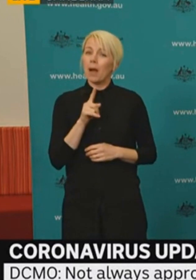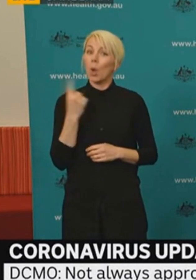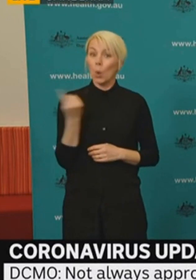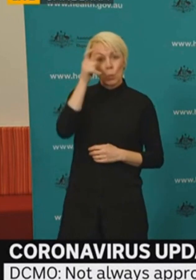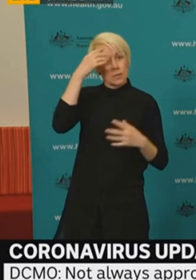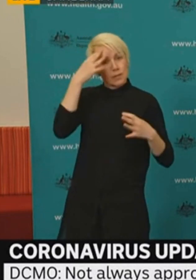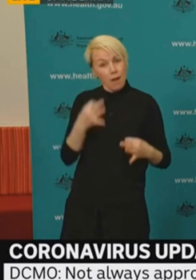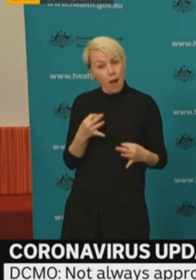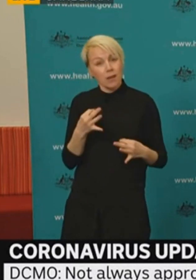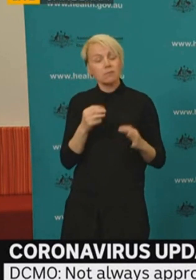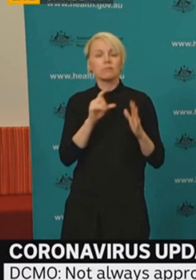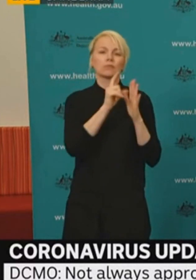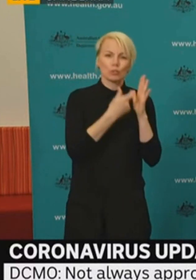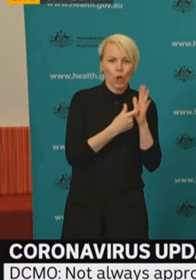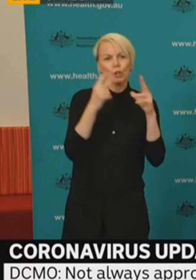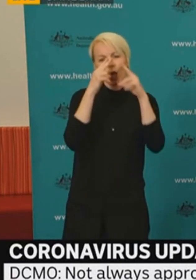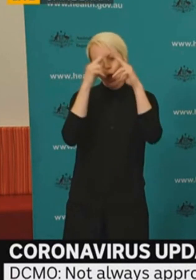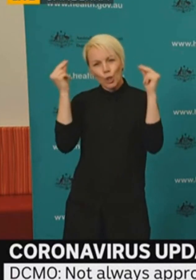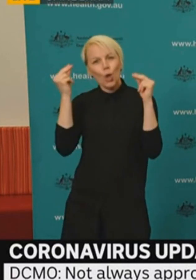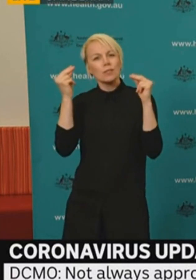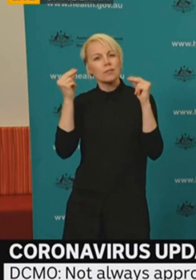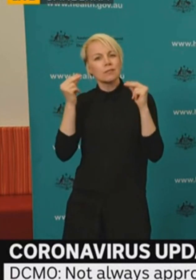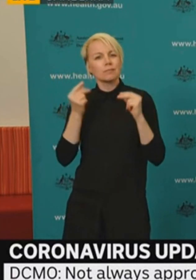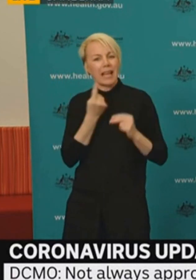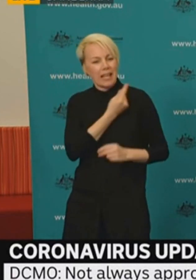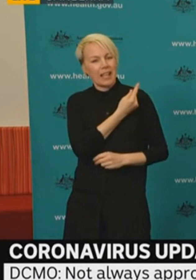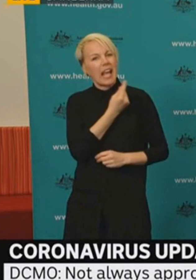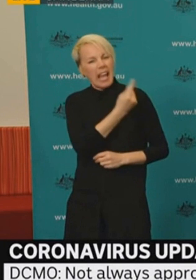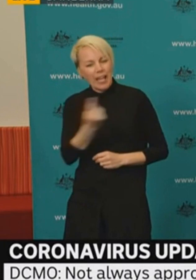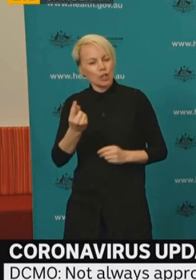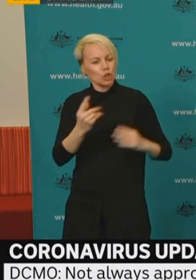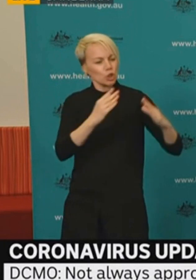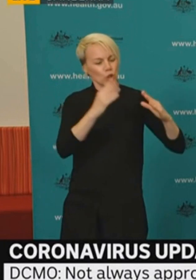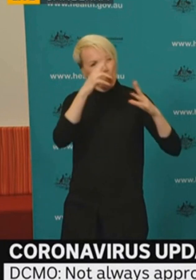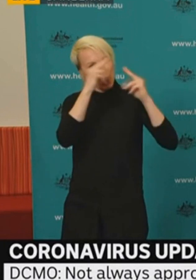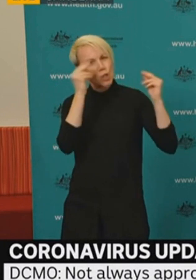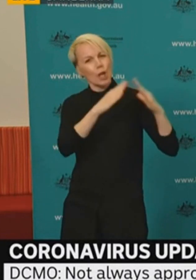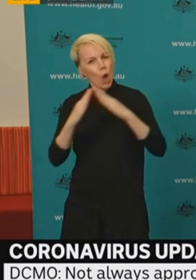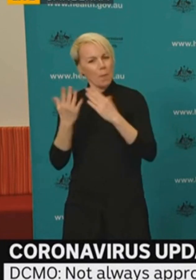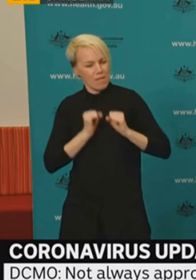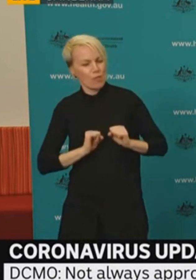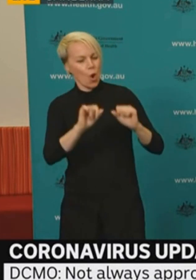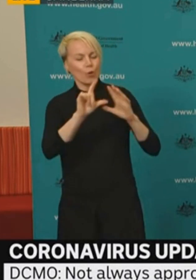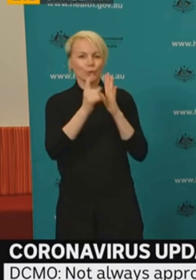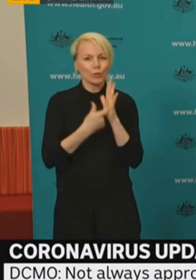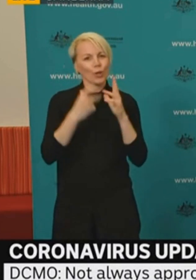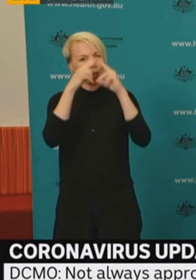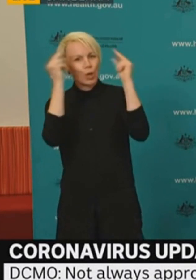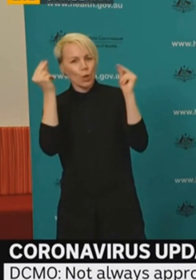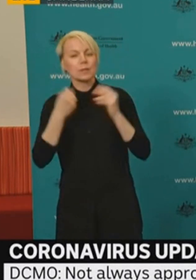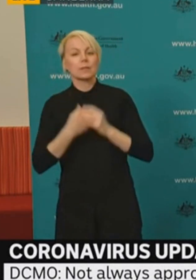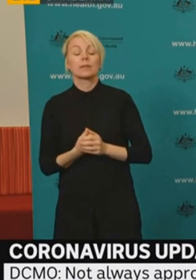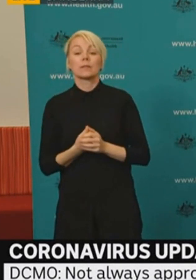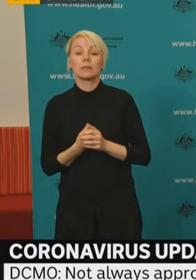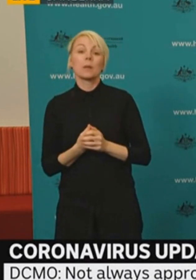treating clinicians. Every aged care resident in Australia has their own general practitioner. Be intimately involved in those decisions, the receiving doctors at the